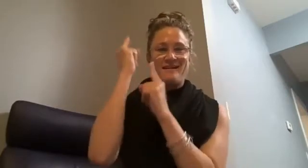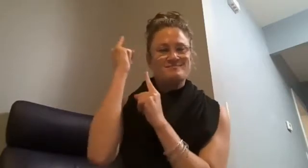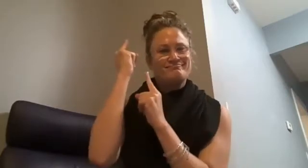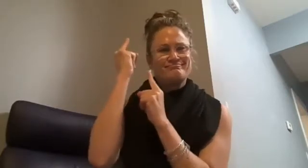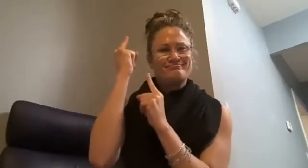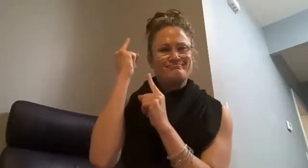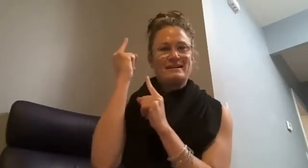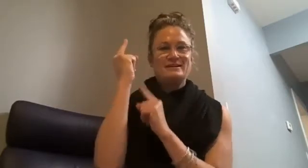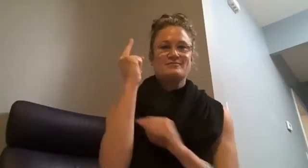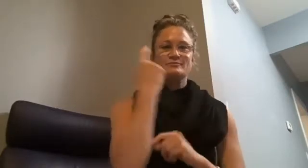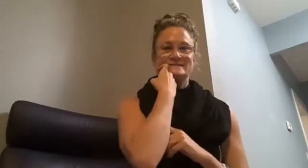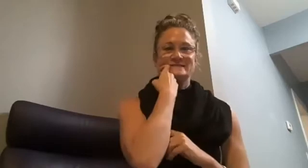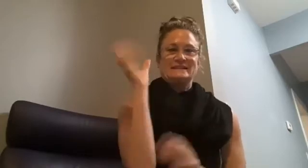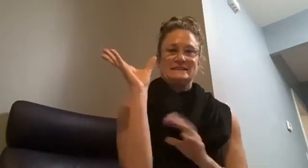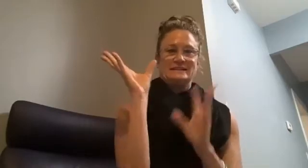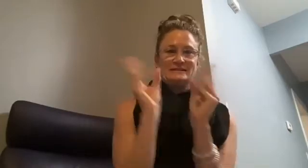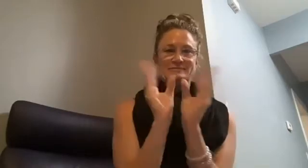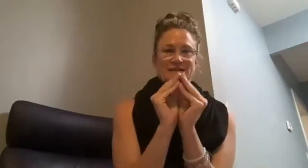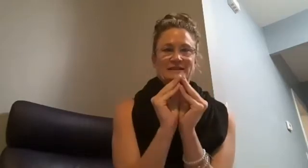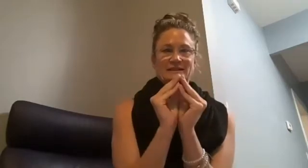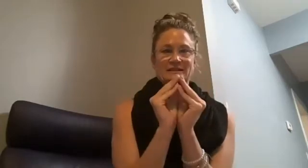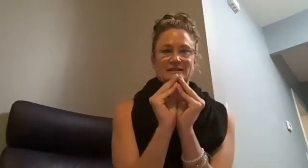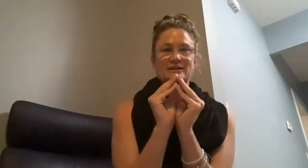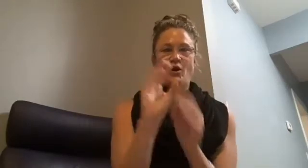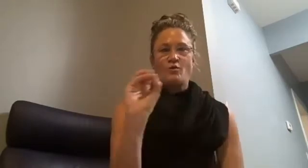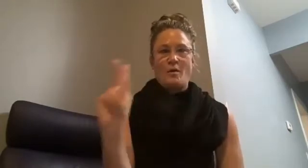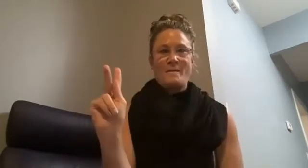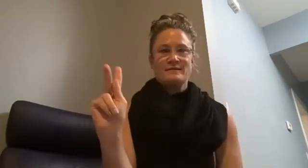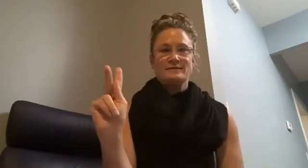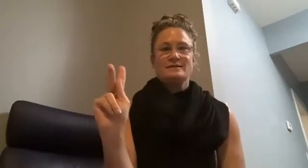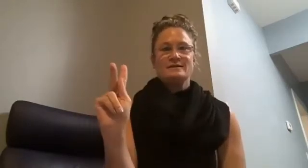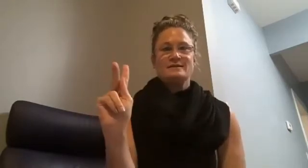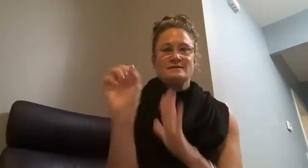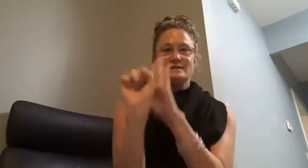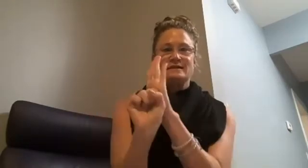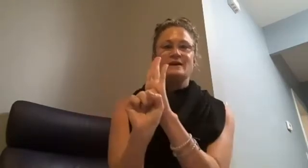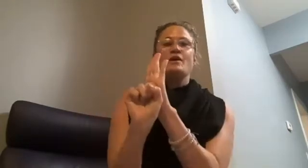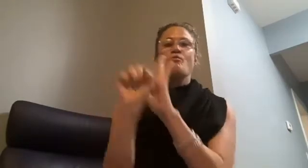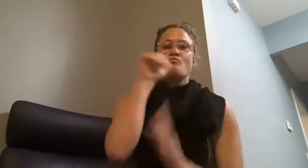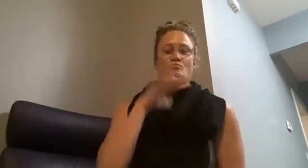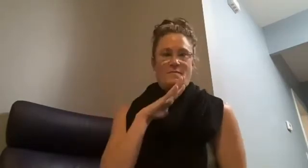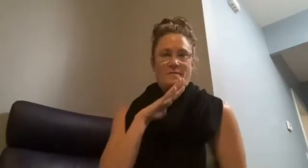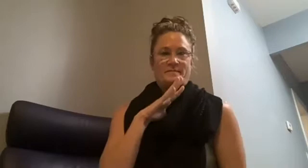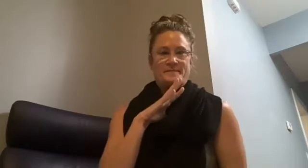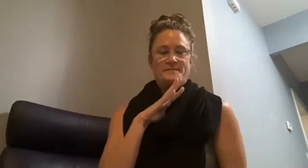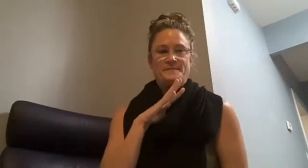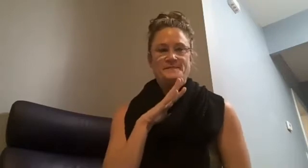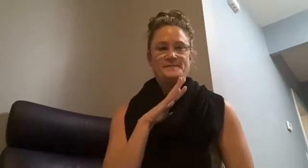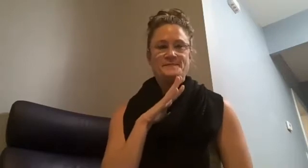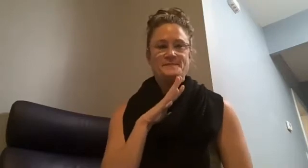meeting in Oklahoma a couple weeks ago. And during my talk, there's this one particular woman who was just really into